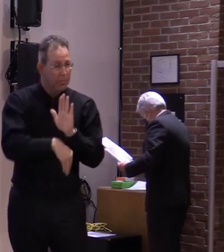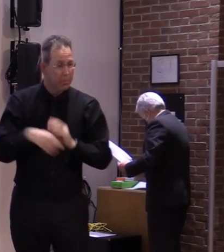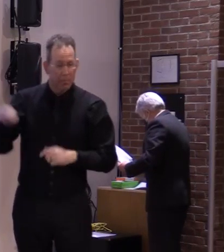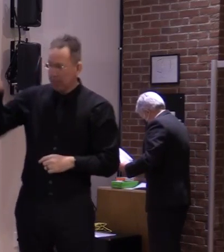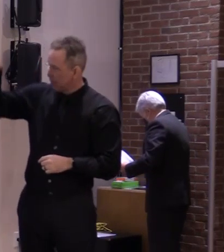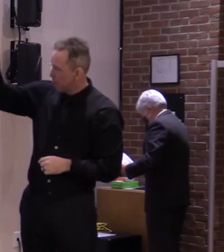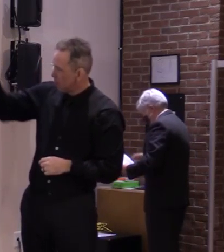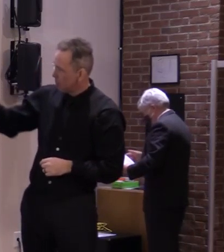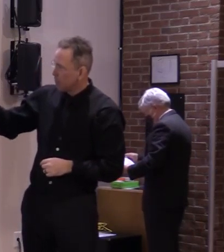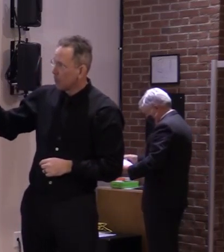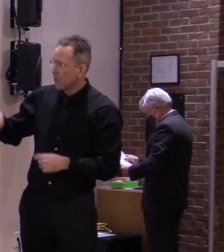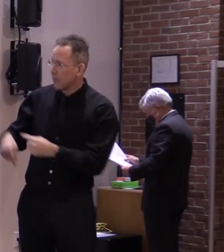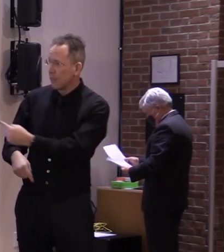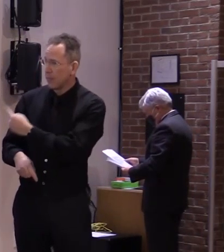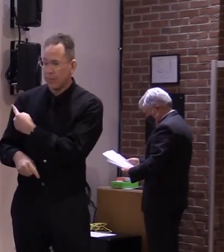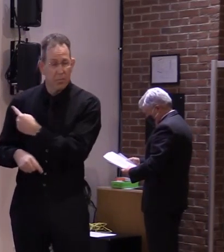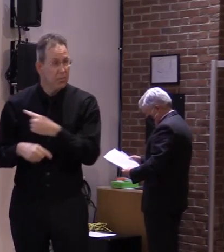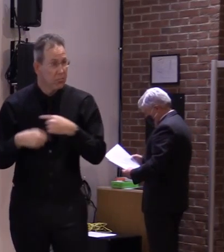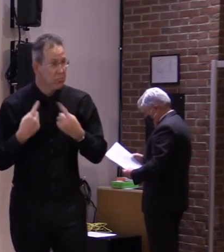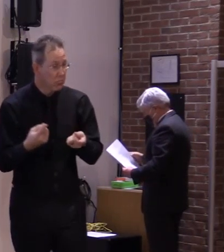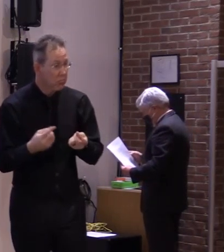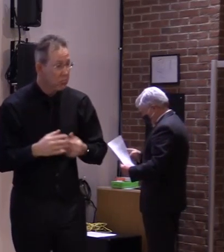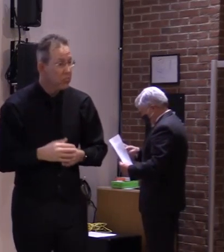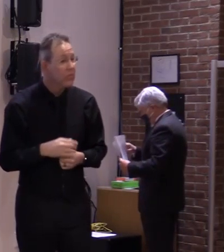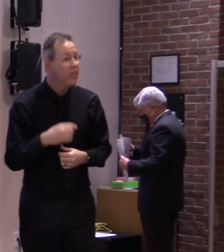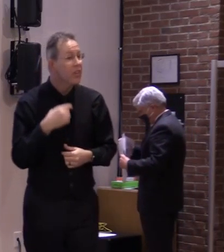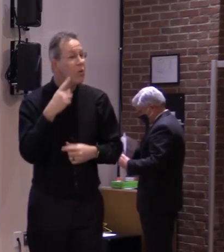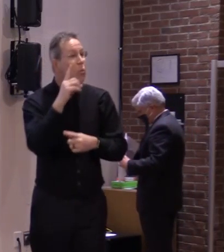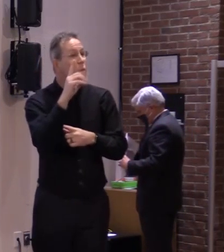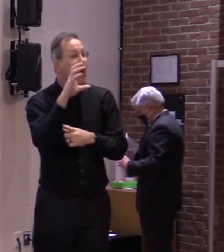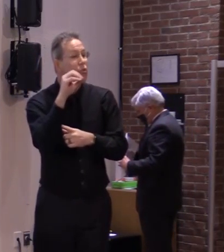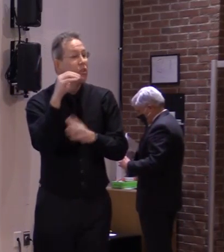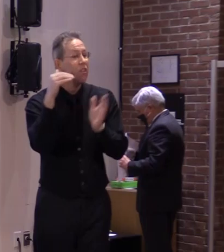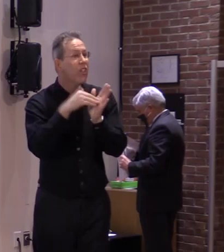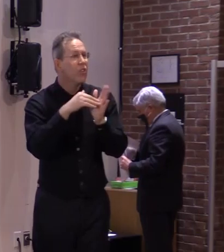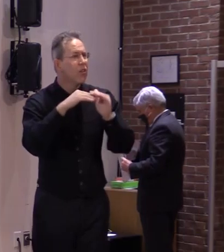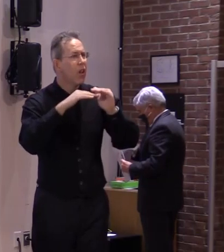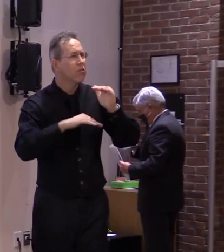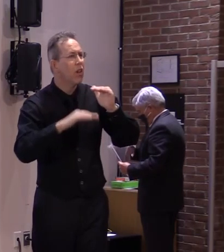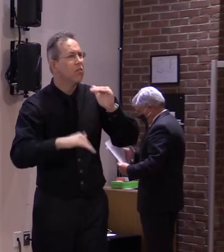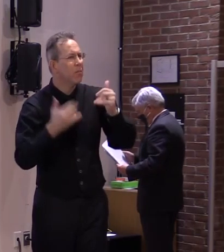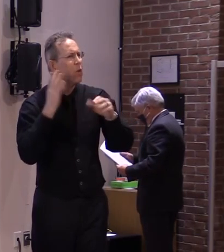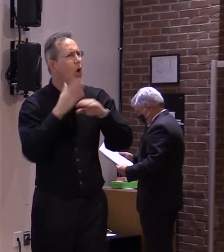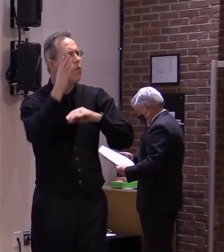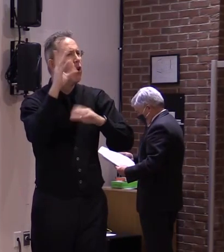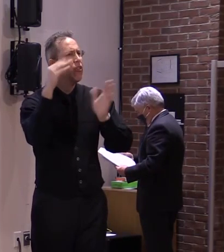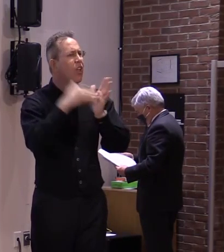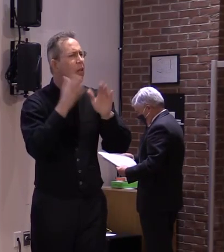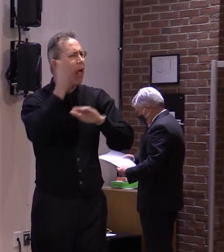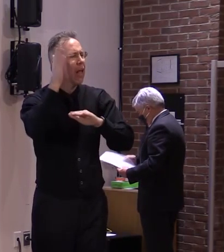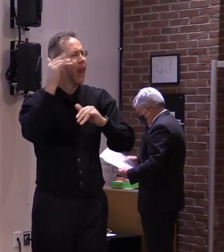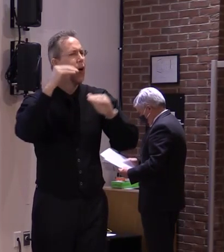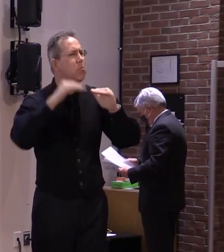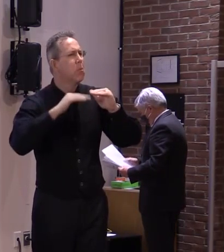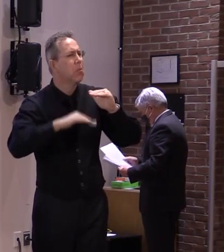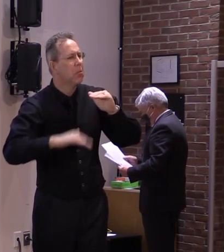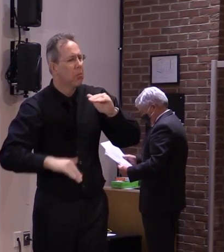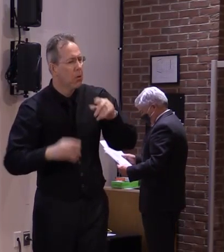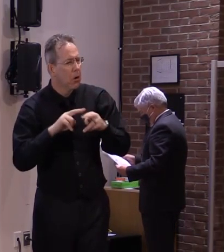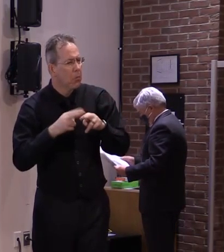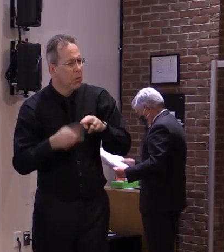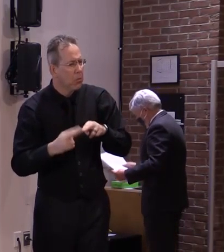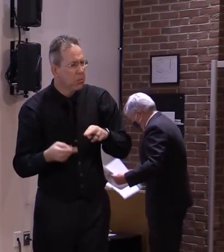3 months. You can see when cases were last averaging 100,000 in early November, it took us 68 days to climb up that